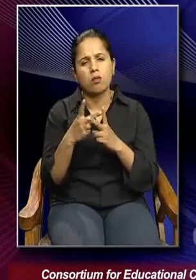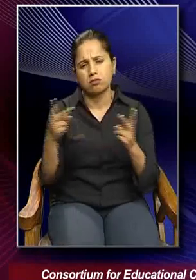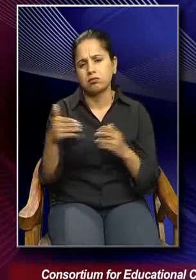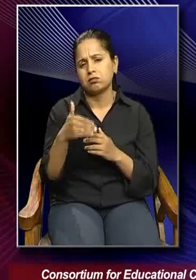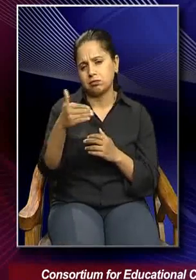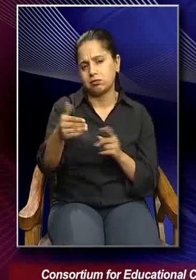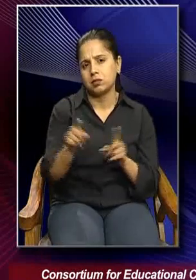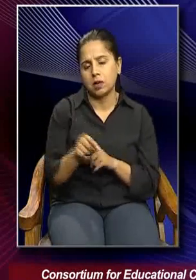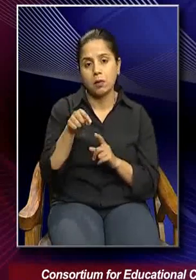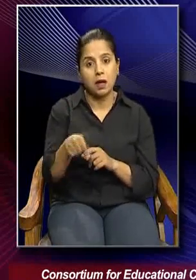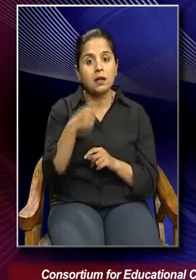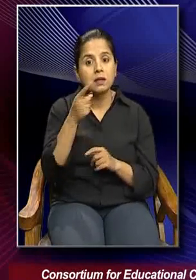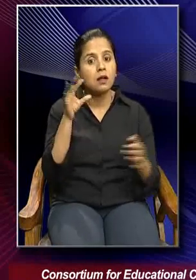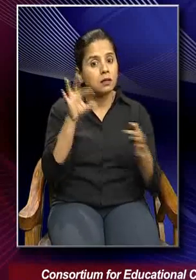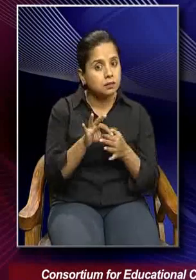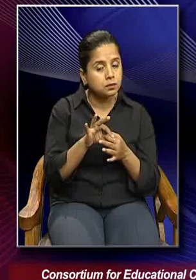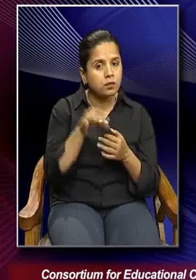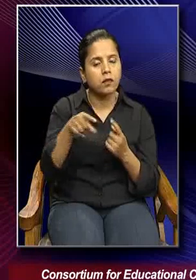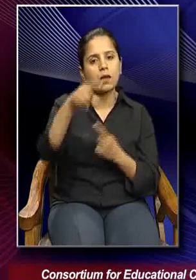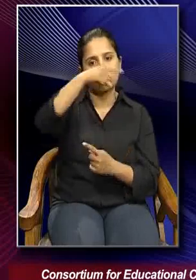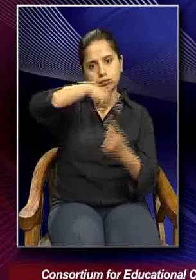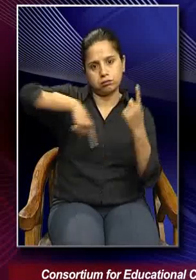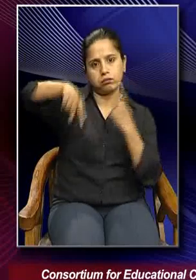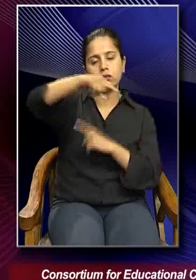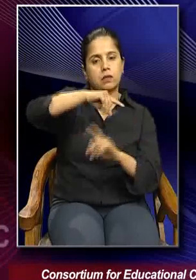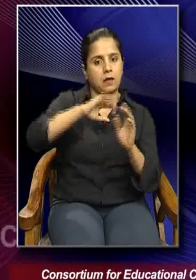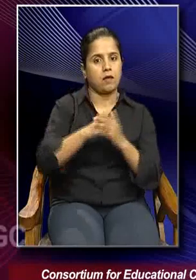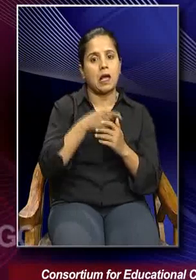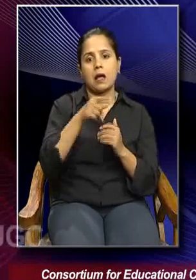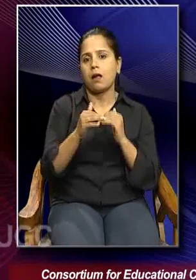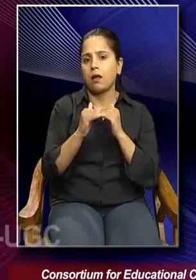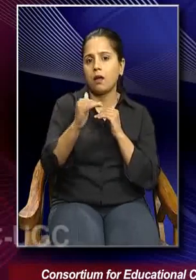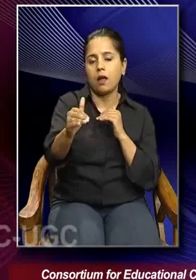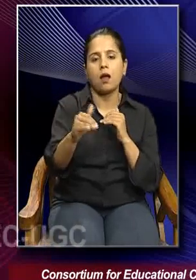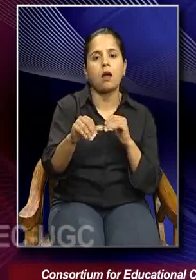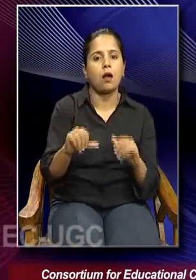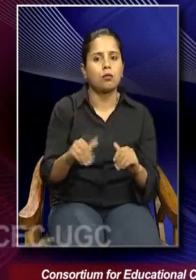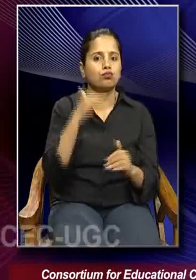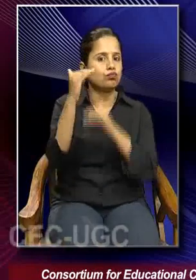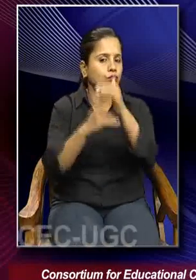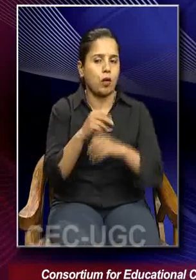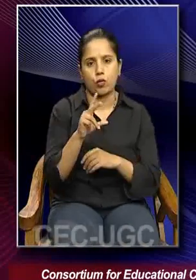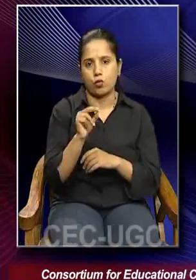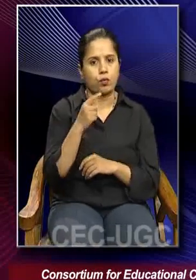So in that case it is cyclic and not a linear progression.